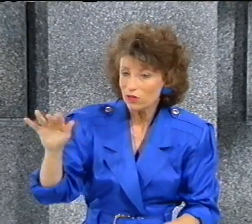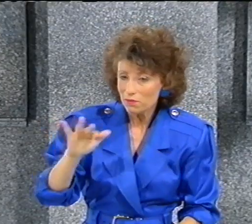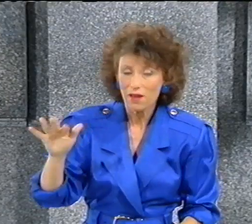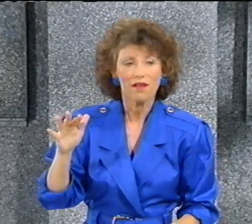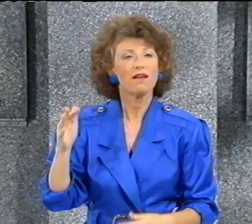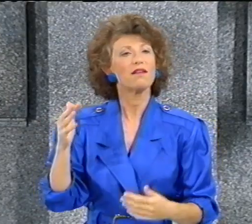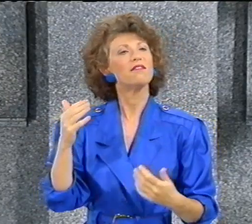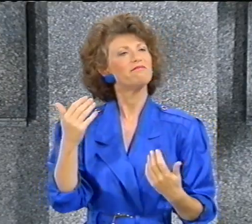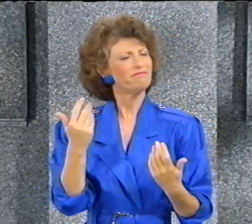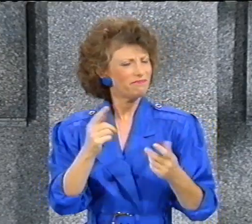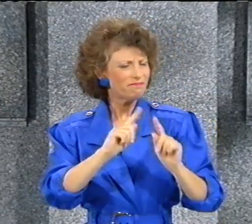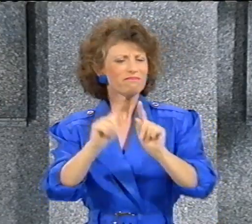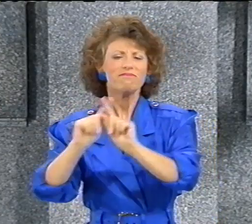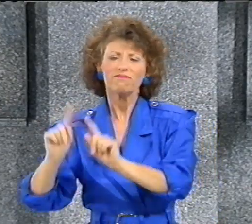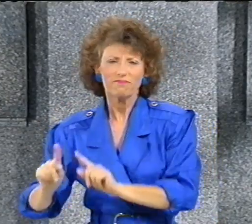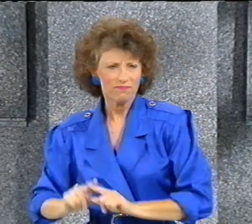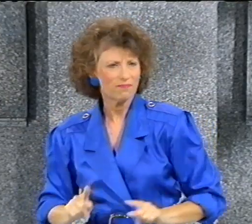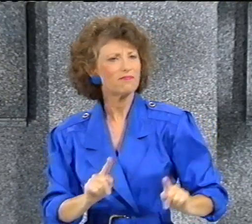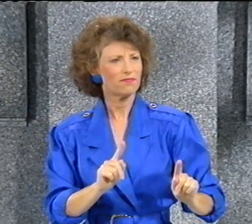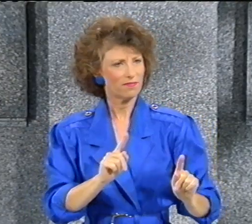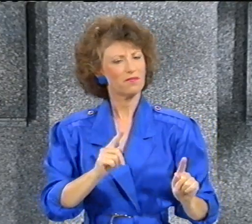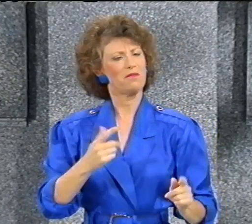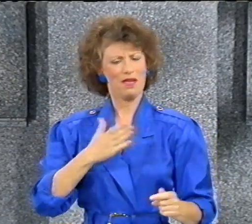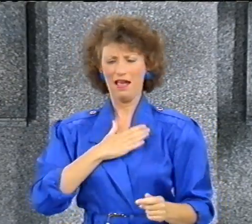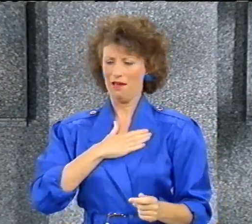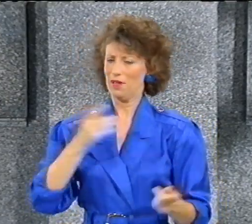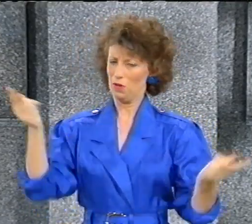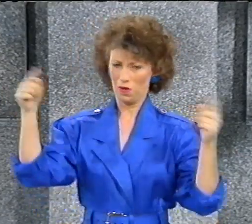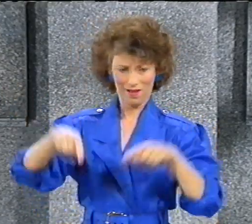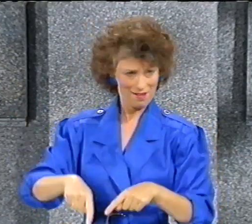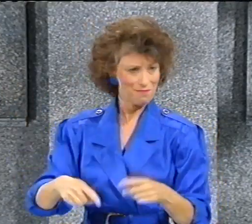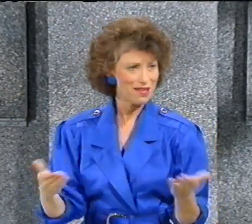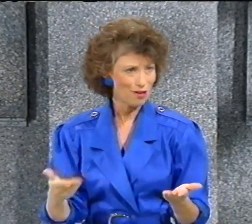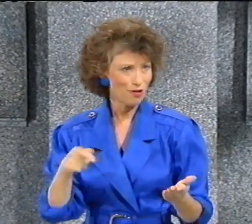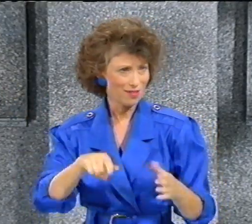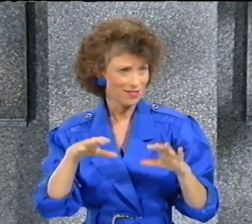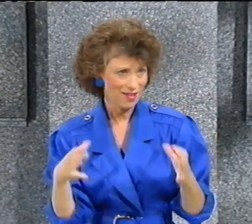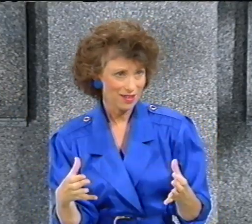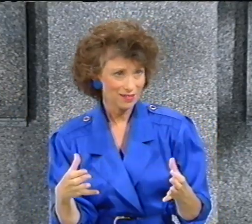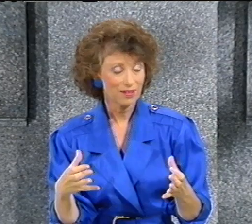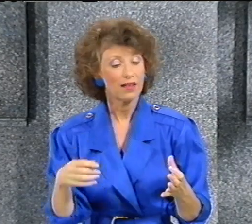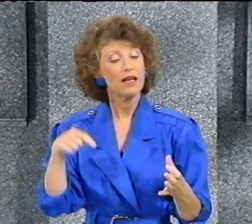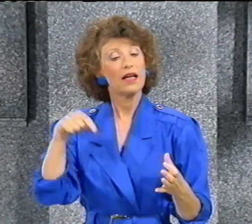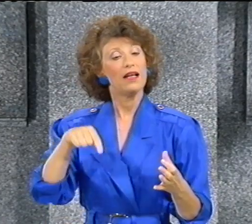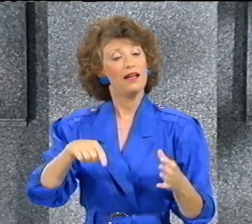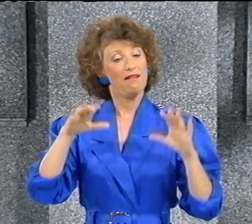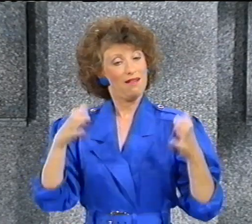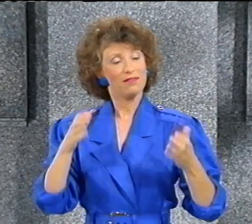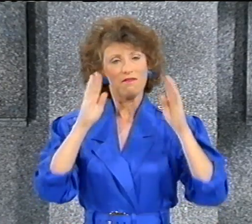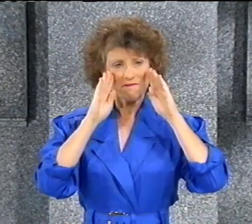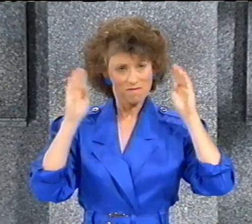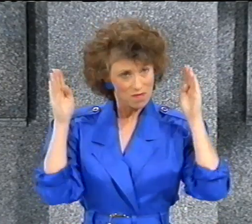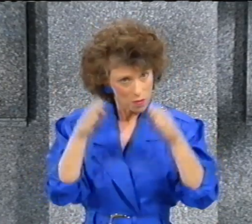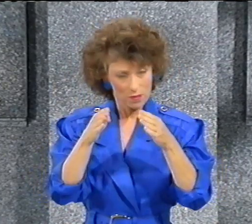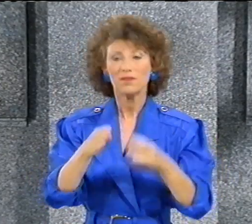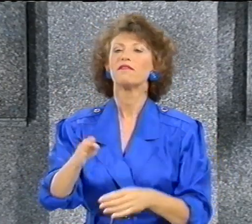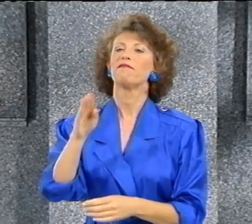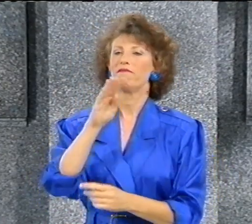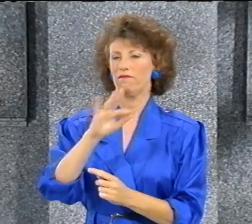skills. Some of you may be sign language students, and you may want to develop your fingerspelling ability. I'm pleased